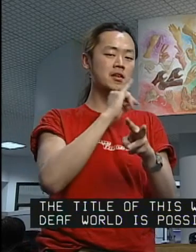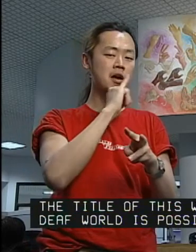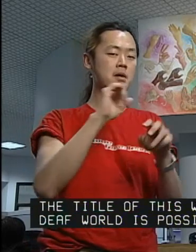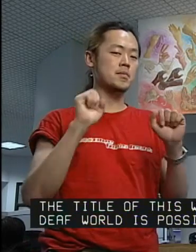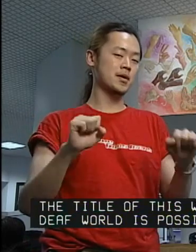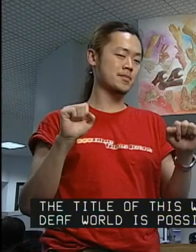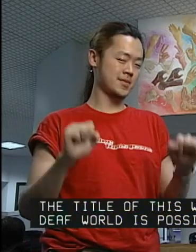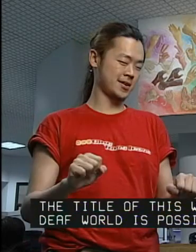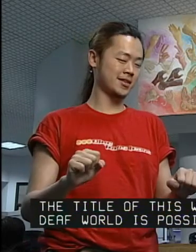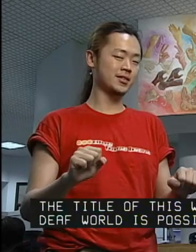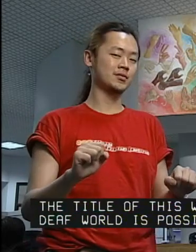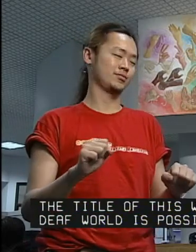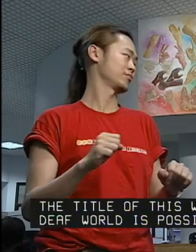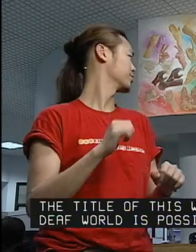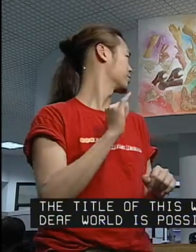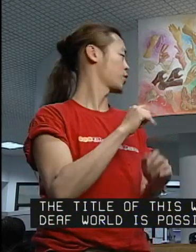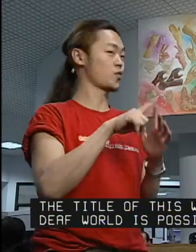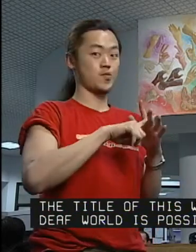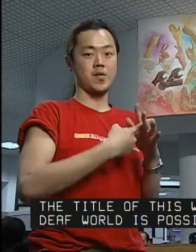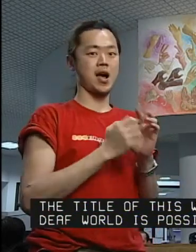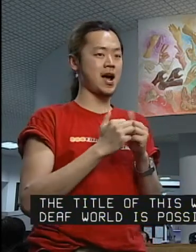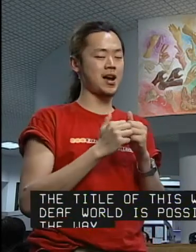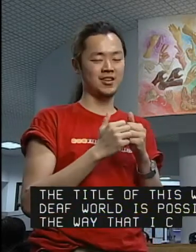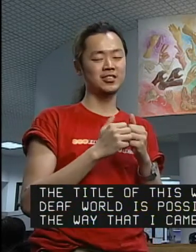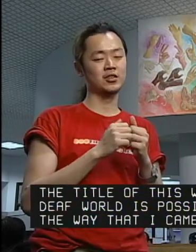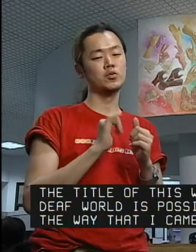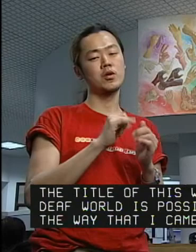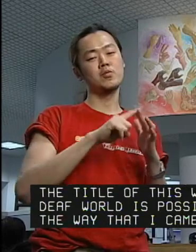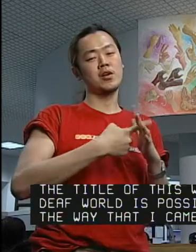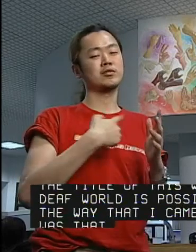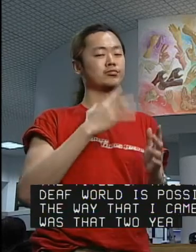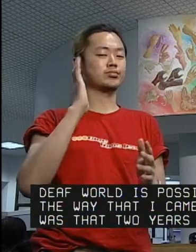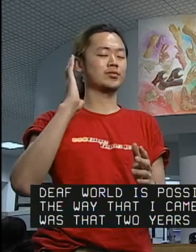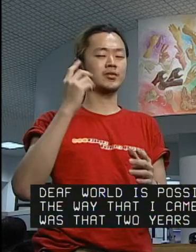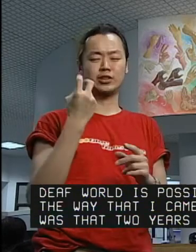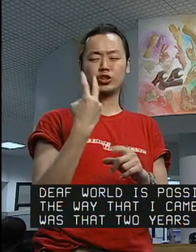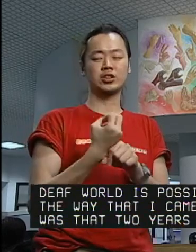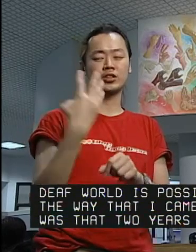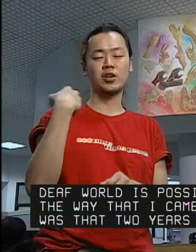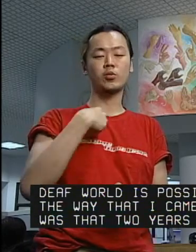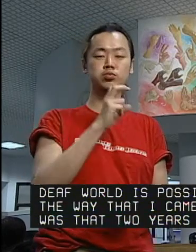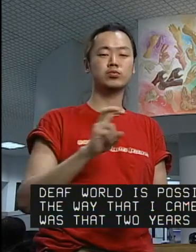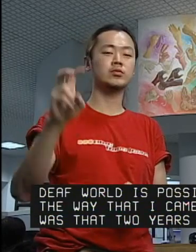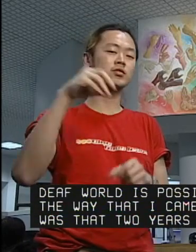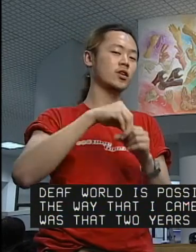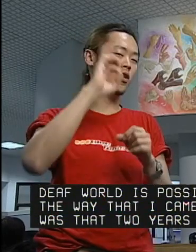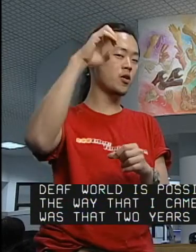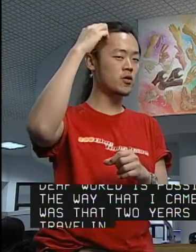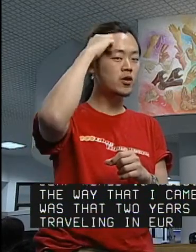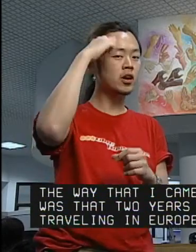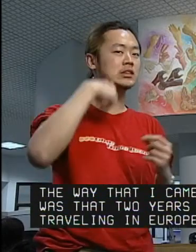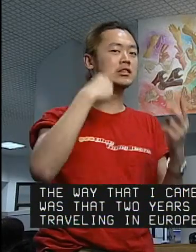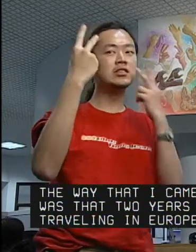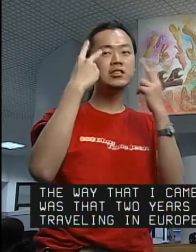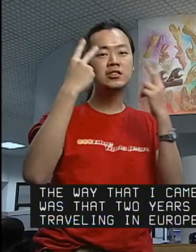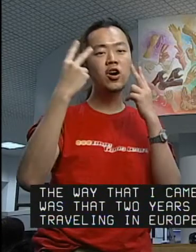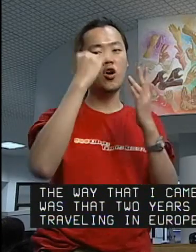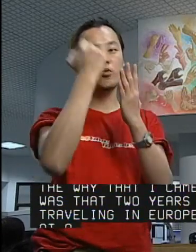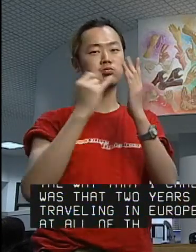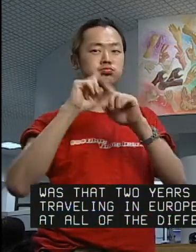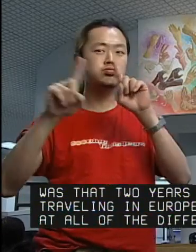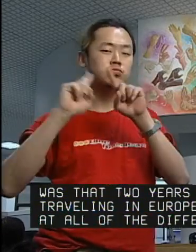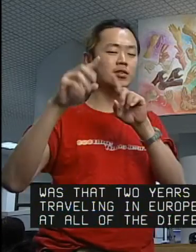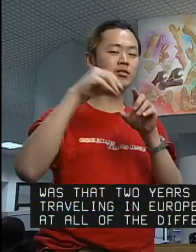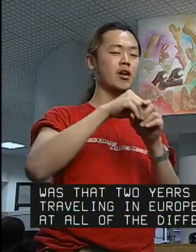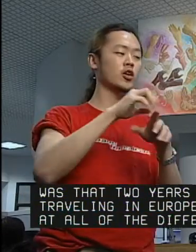A deaf world is possible. And the way that I came up with this was that 2 years ago, I was traveling in Europe and looking